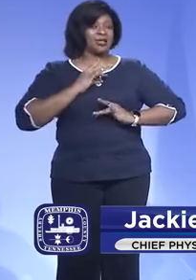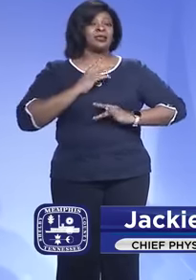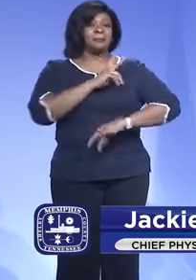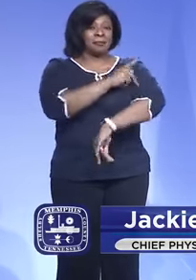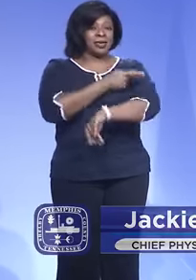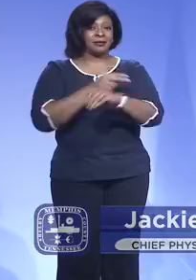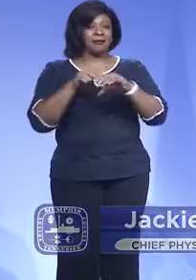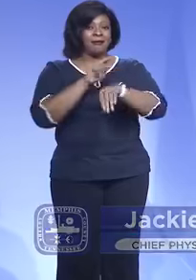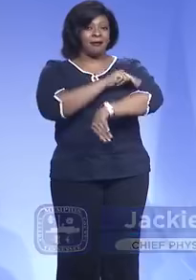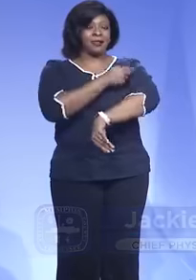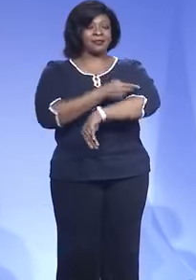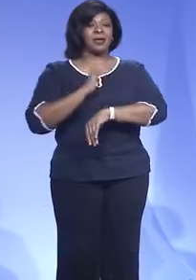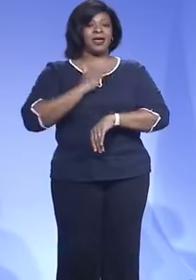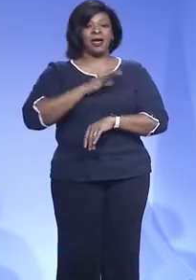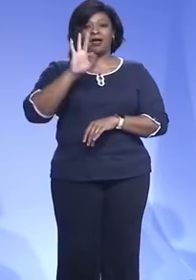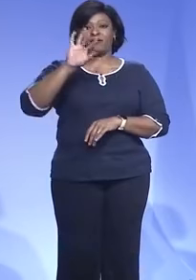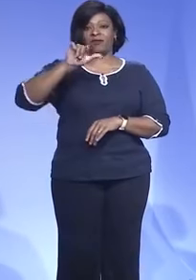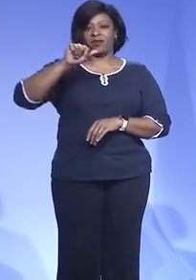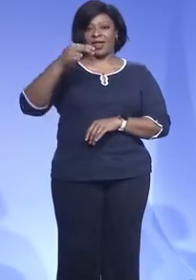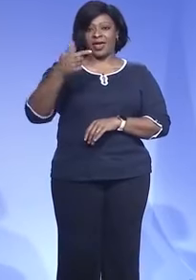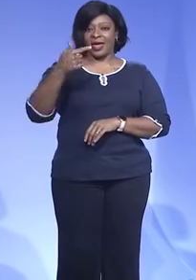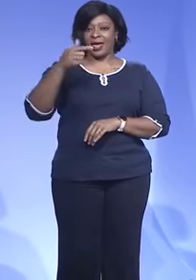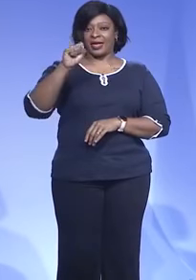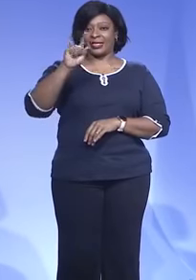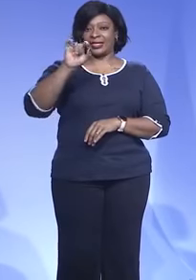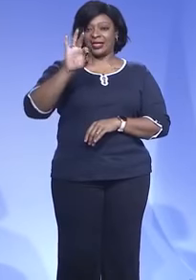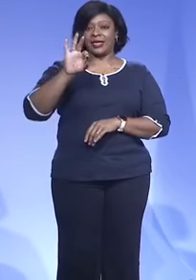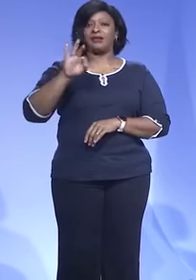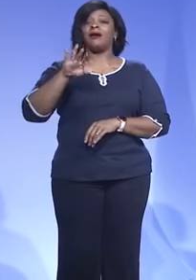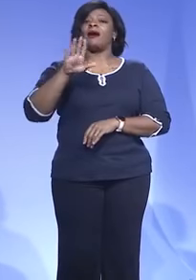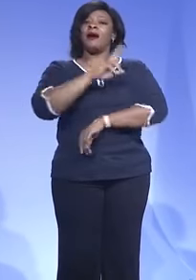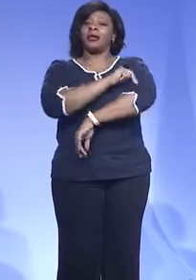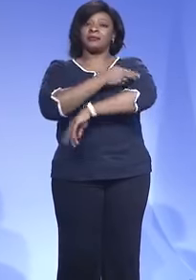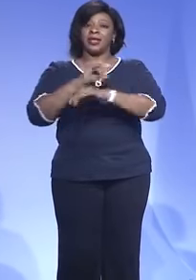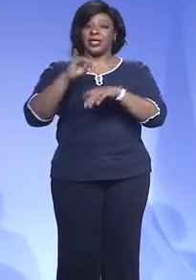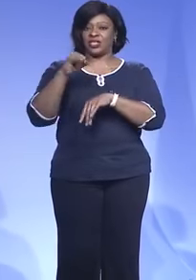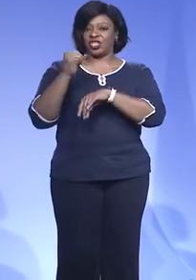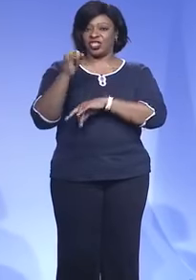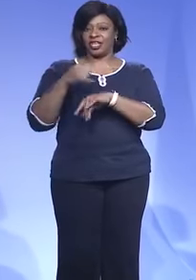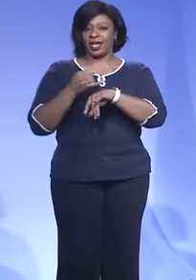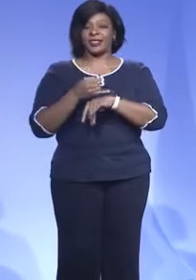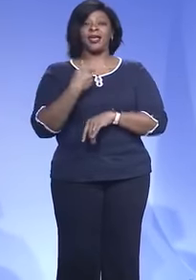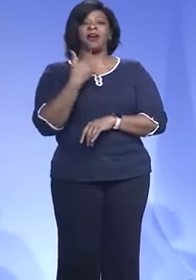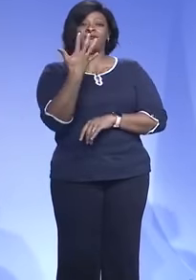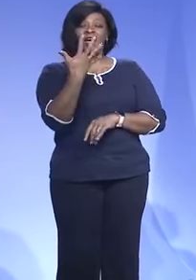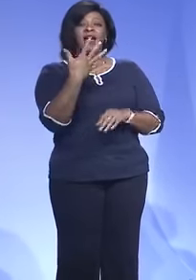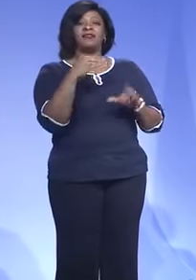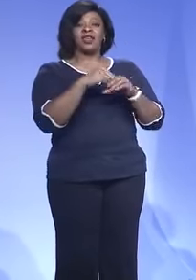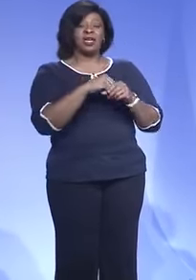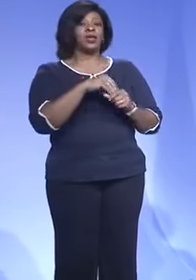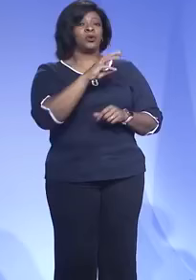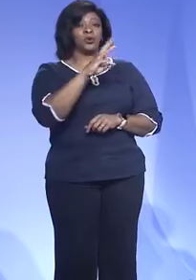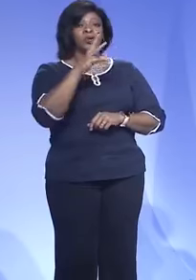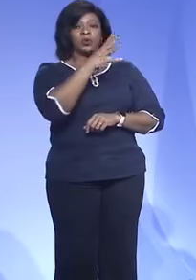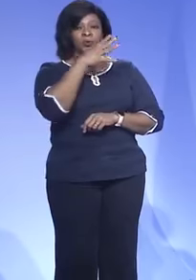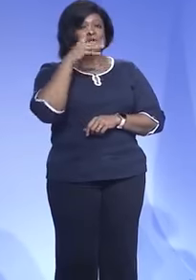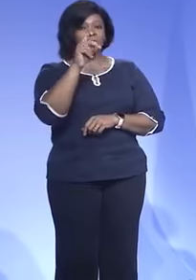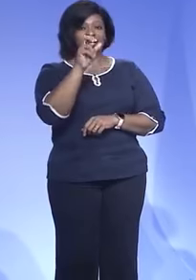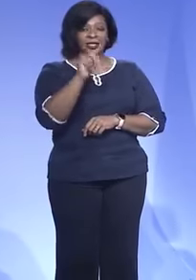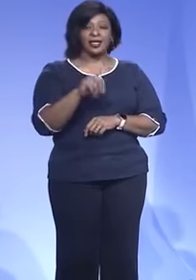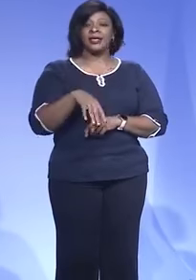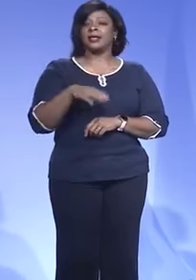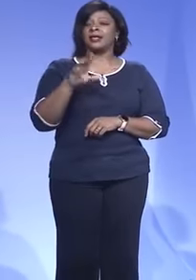hospitalized in our flagship hospital in Jackson. We have 5 hospitals in rural West Tennessee: Dyersburg, Camden, Martin,